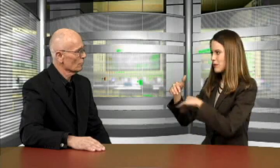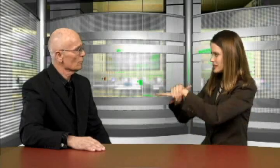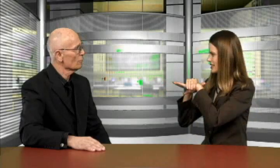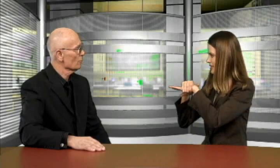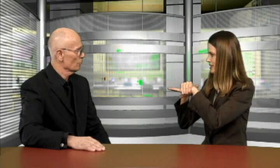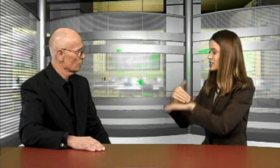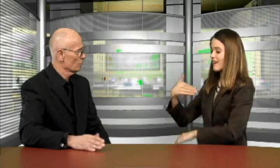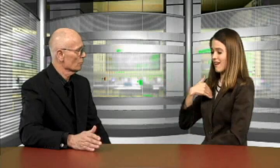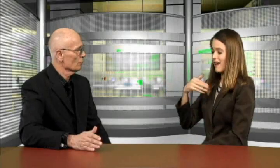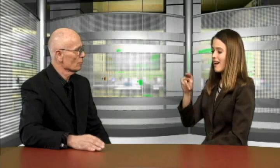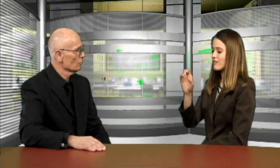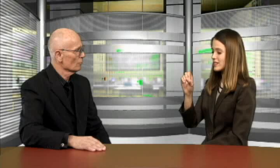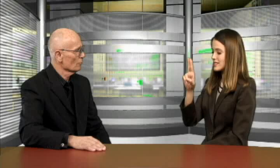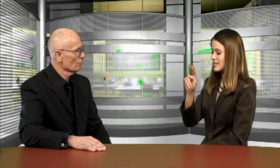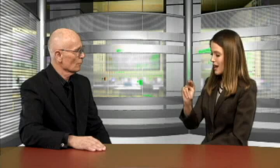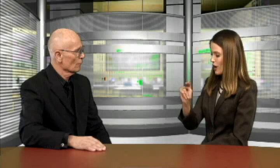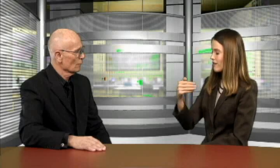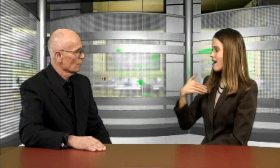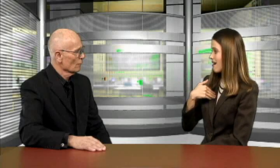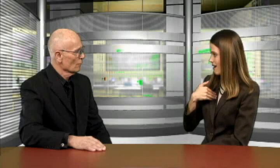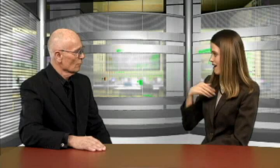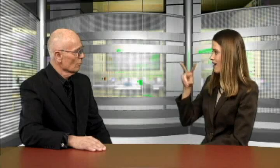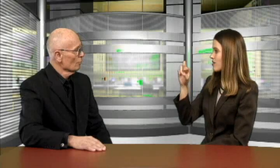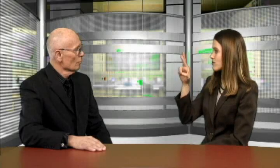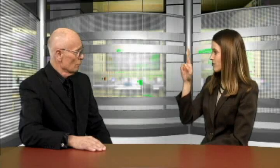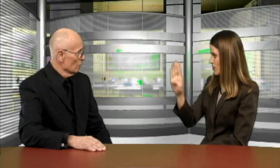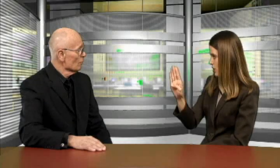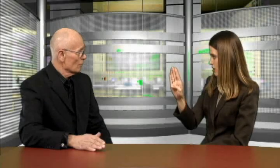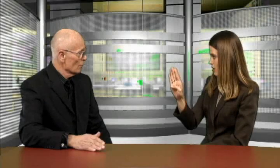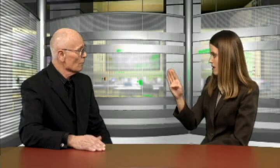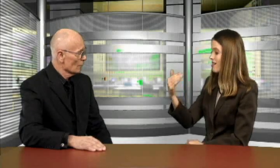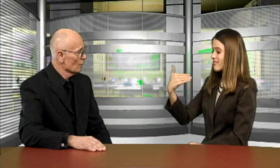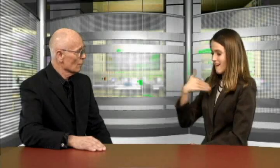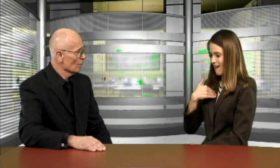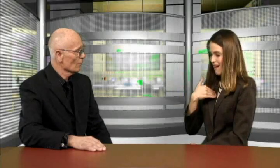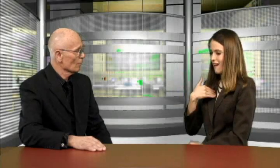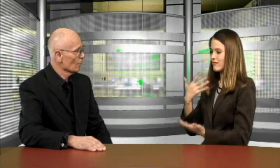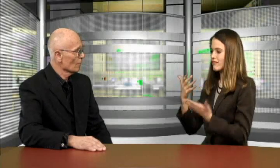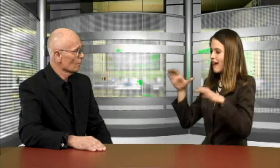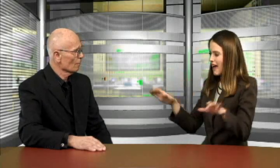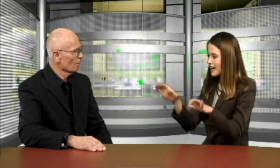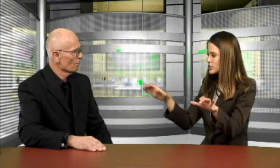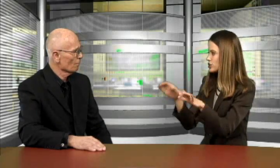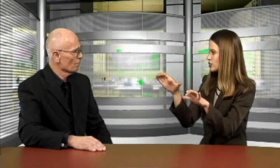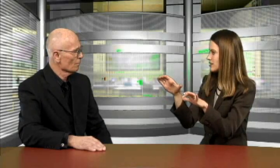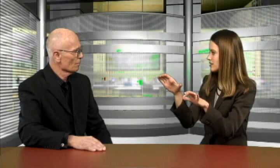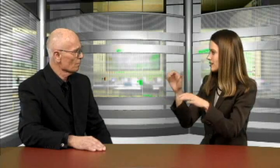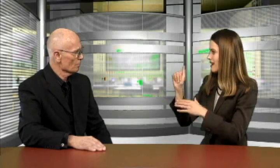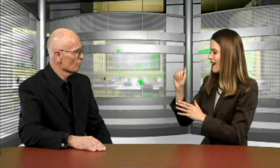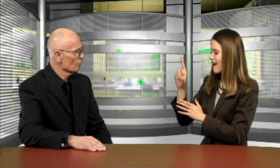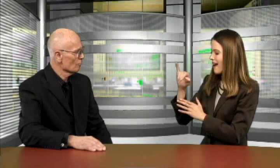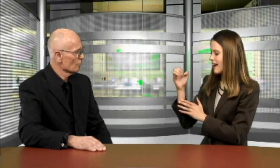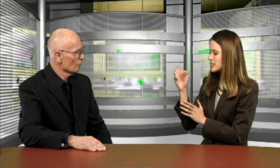that are included, just like English. It does have nouns, it does have verbs, it does have